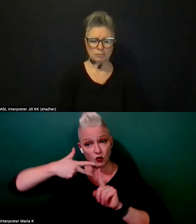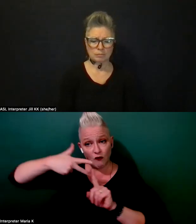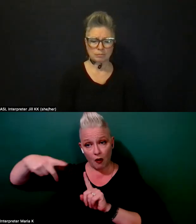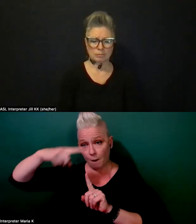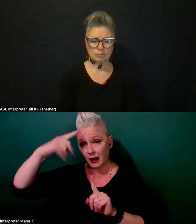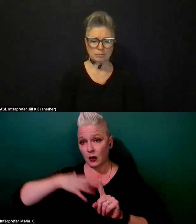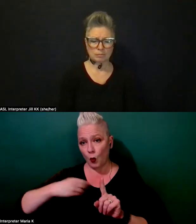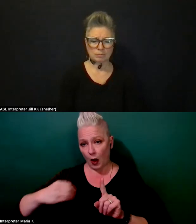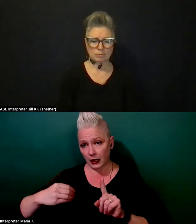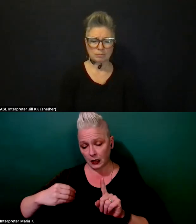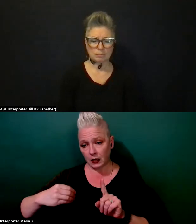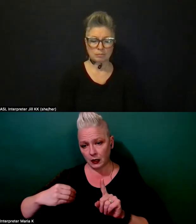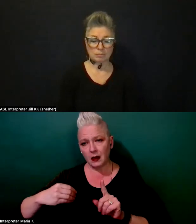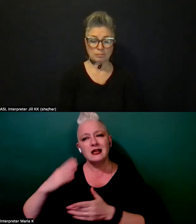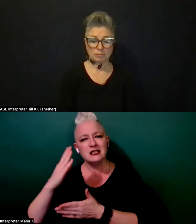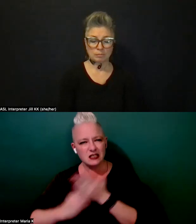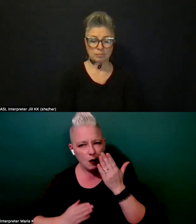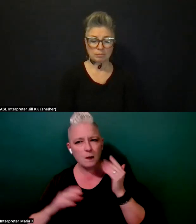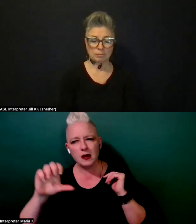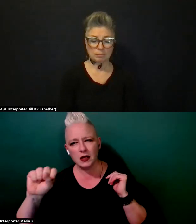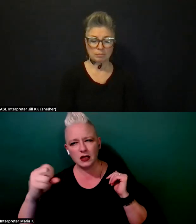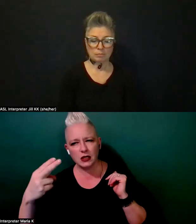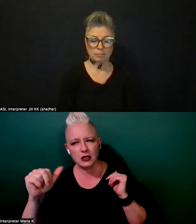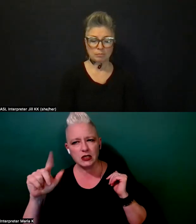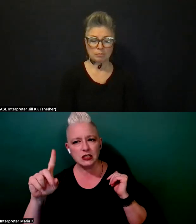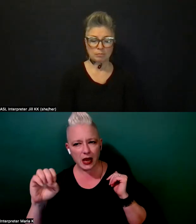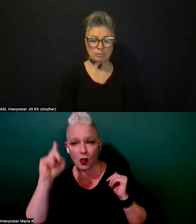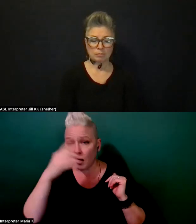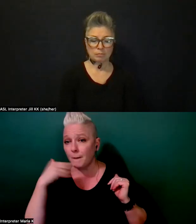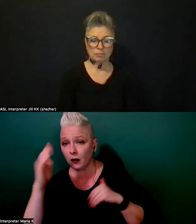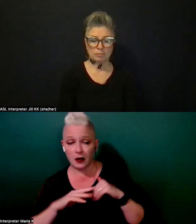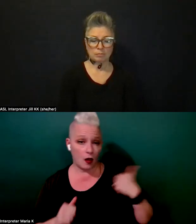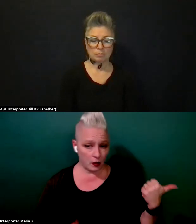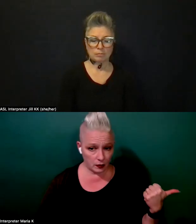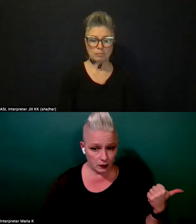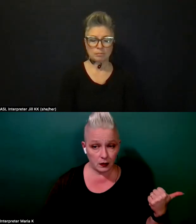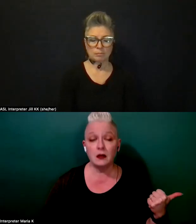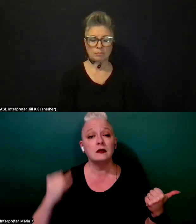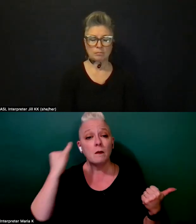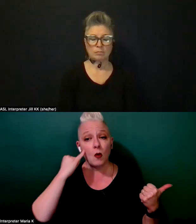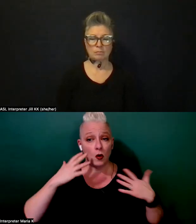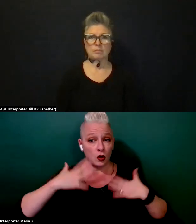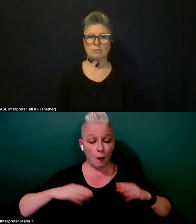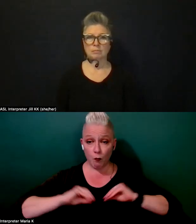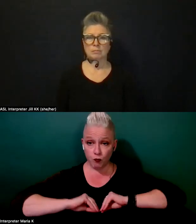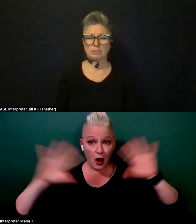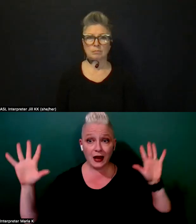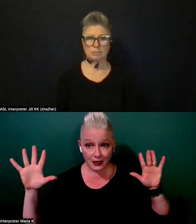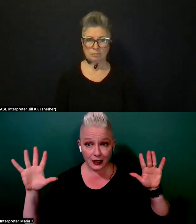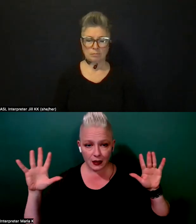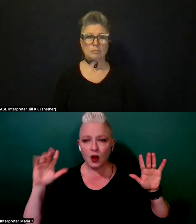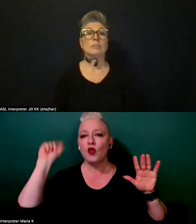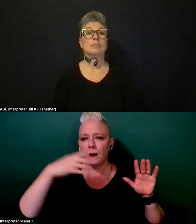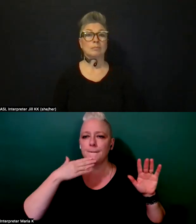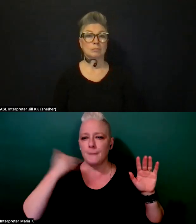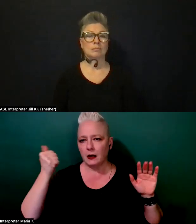they look better, certain shades look better than others. So usually the brighter the color, the better it looks in black